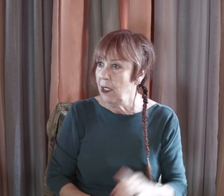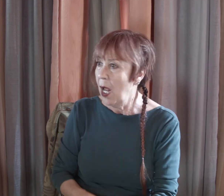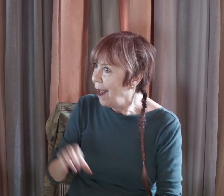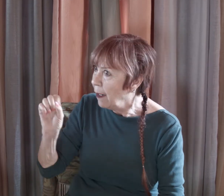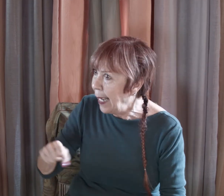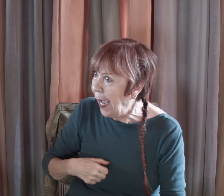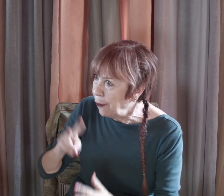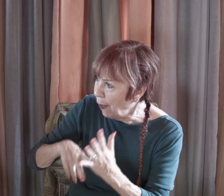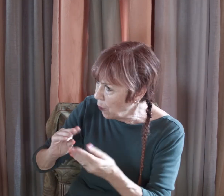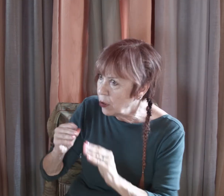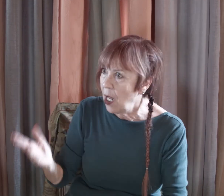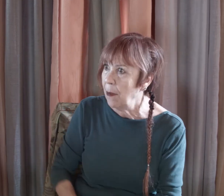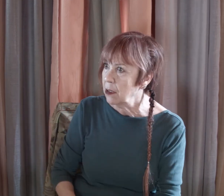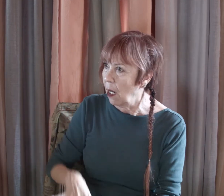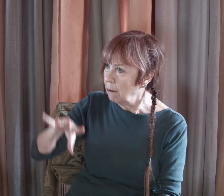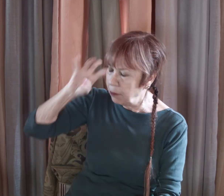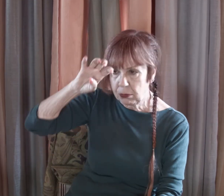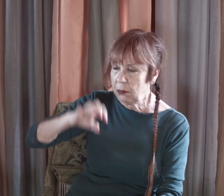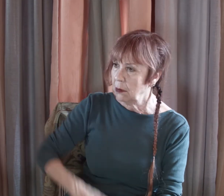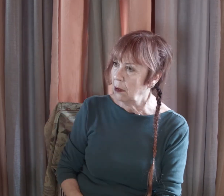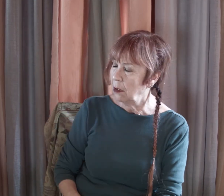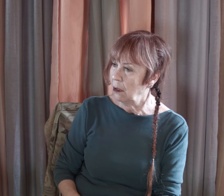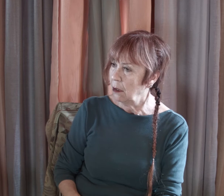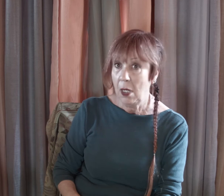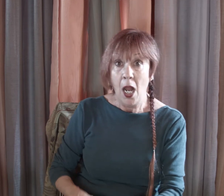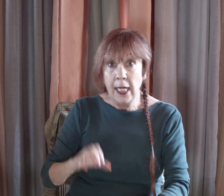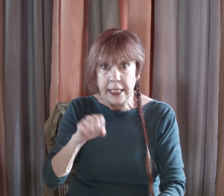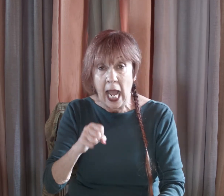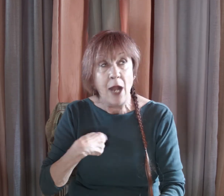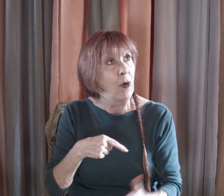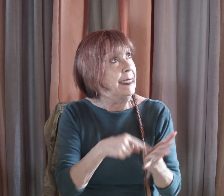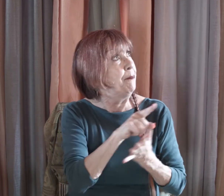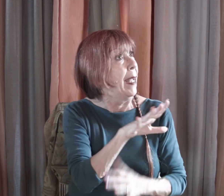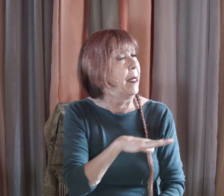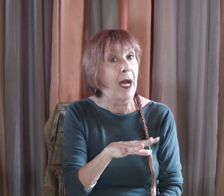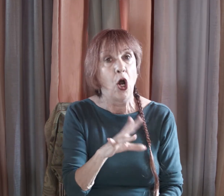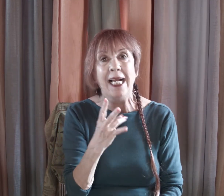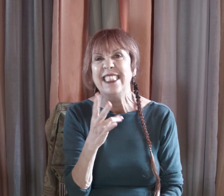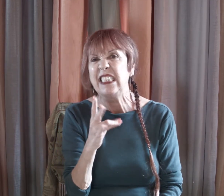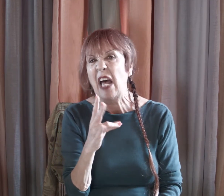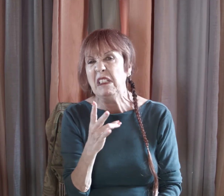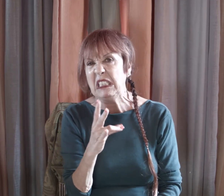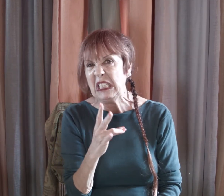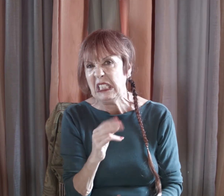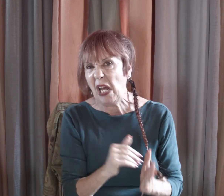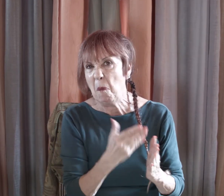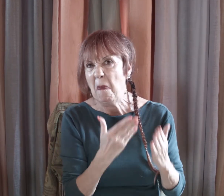those numbers. They're mind-boggling. Yes, and we spend about 17,